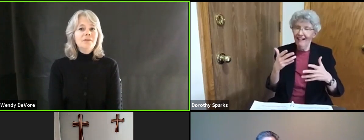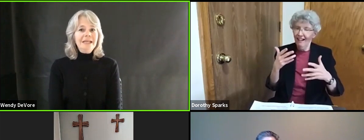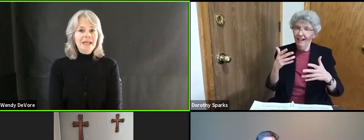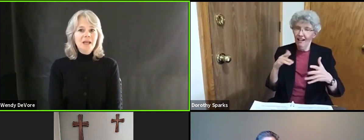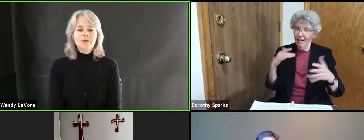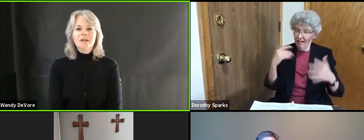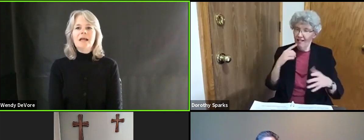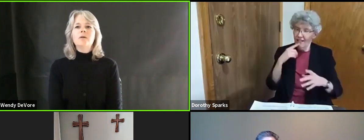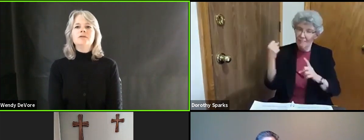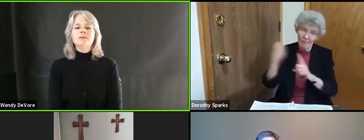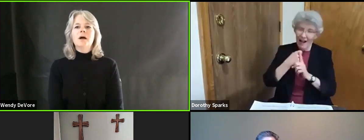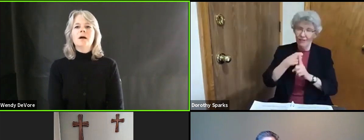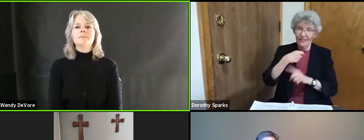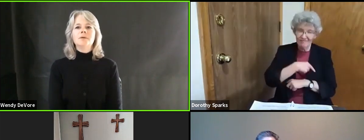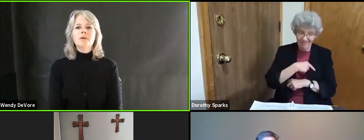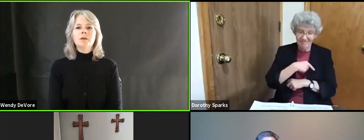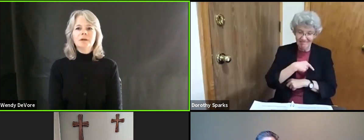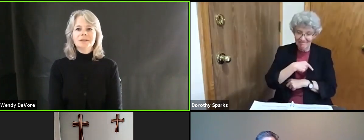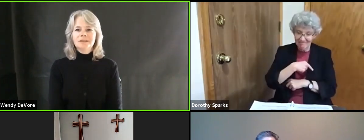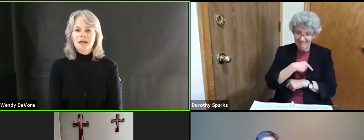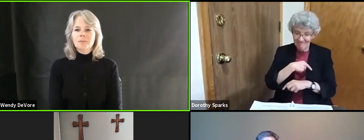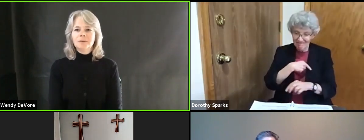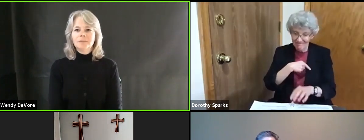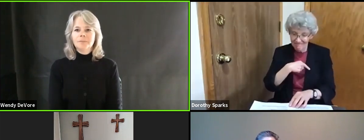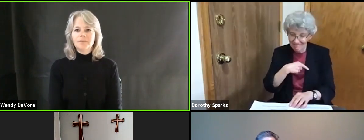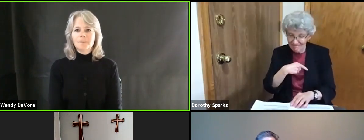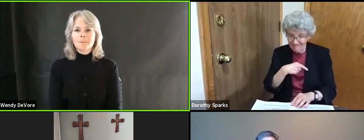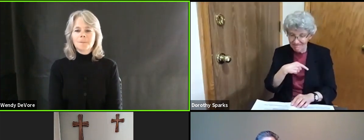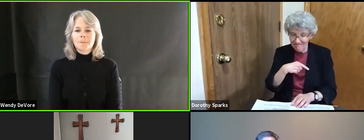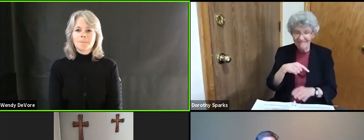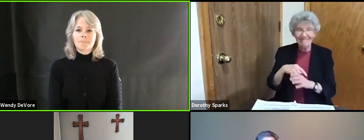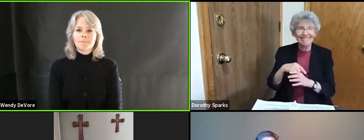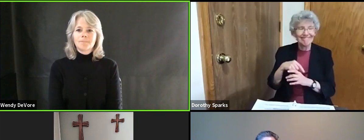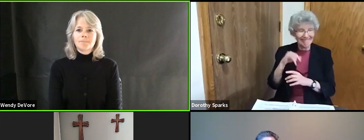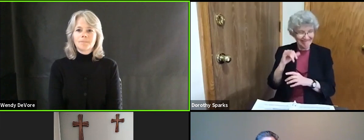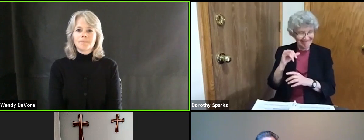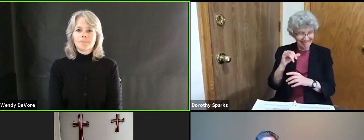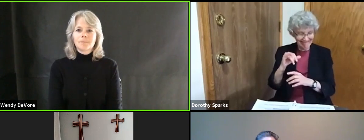that he was allowed to come to the Lord's table.